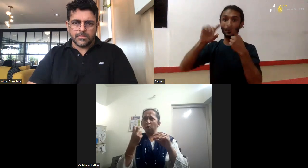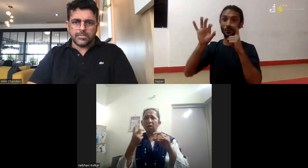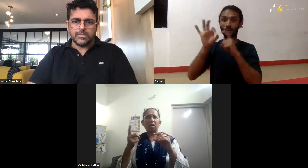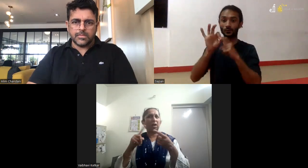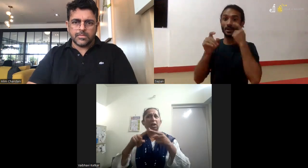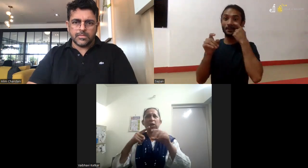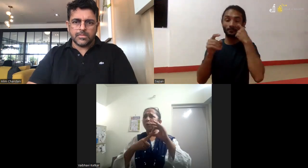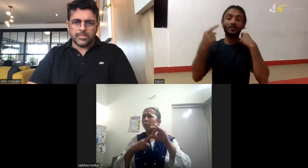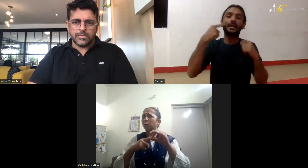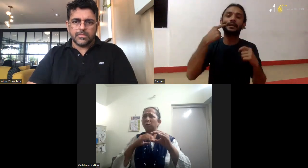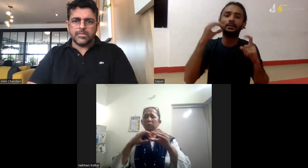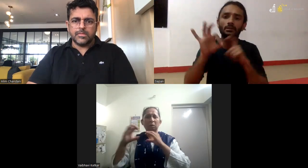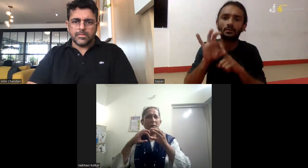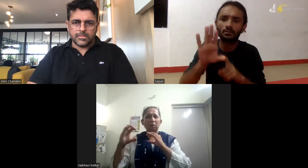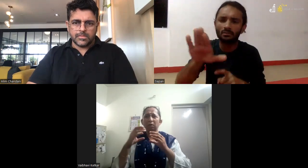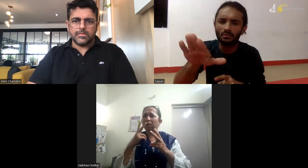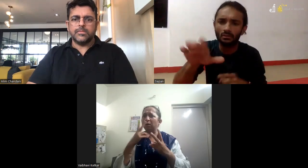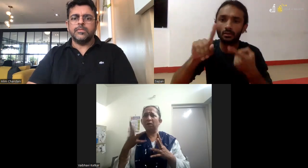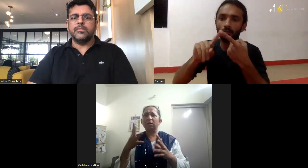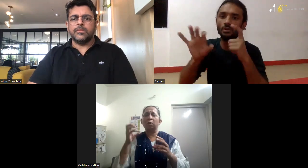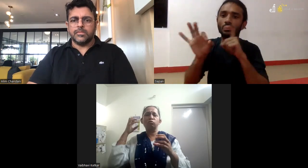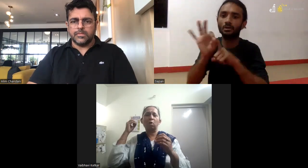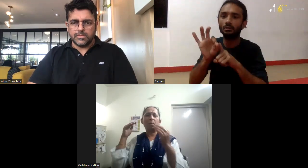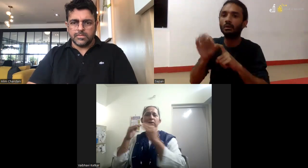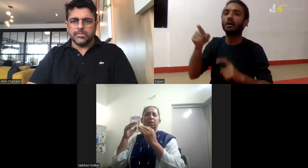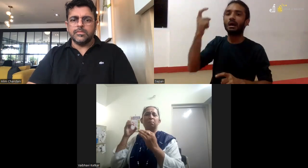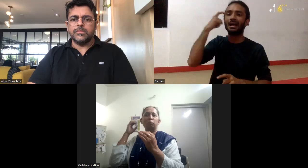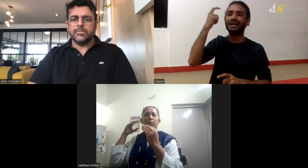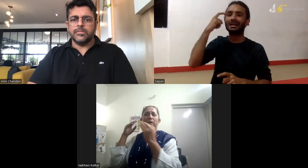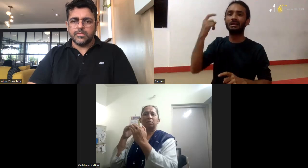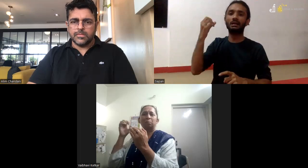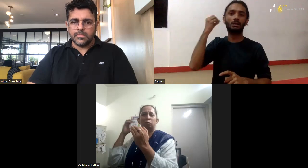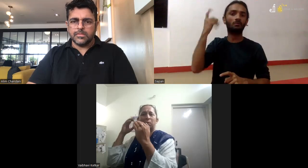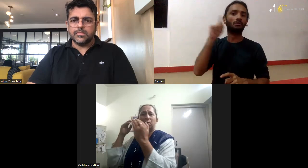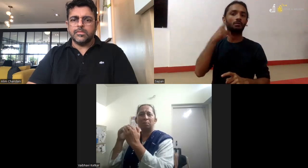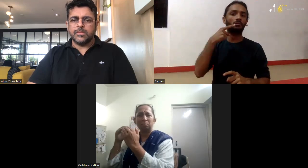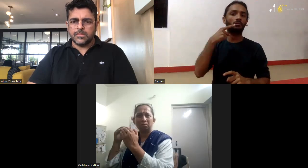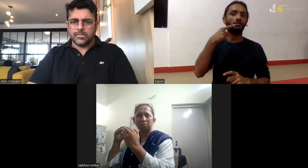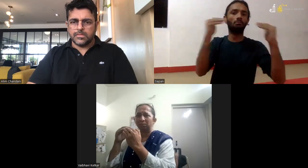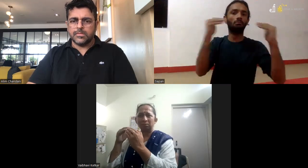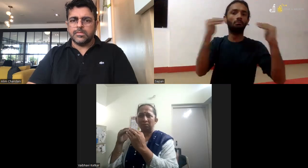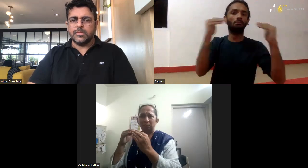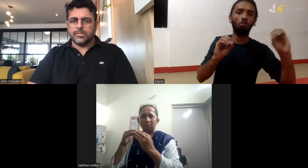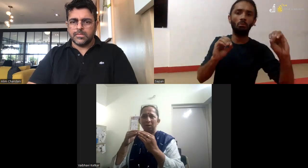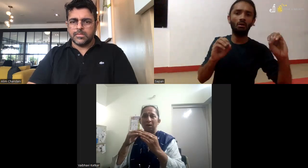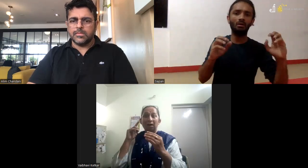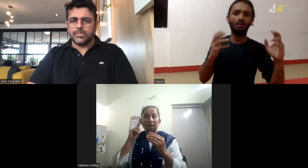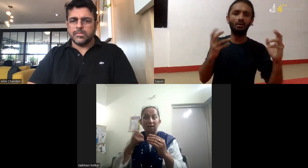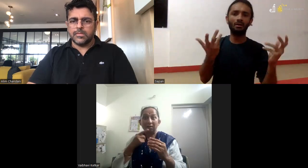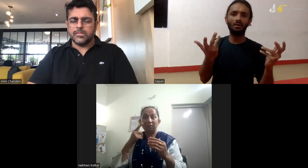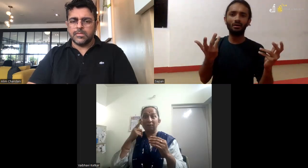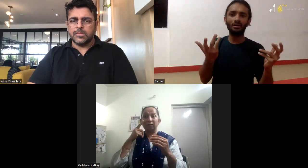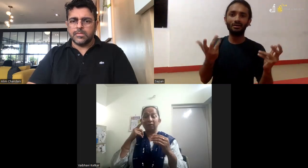people can also include in that, and we can have a mainstream group and making a one group so that we can do the advocacy work.